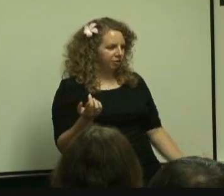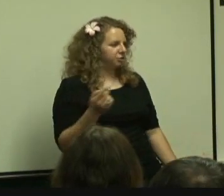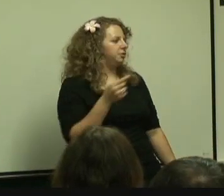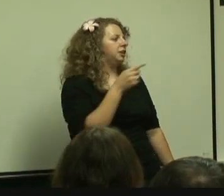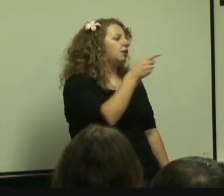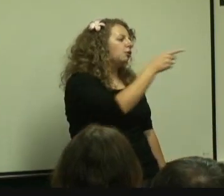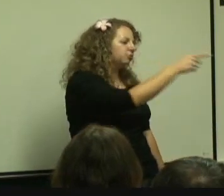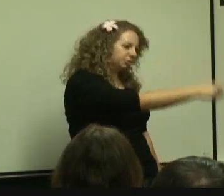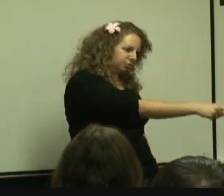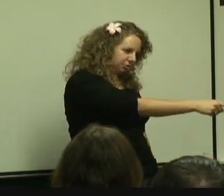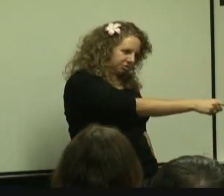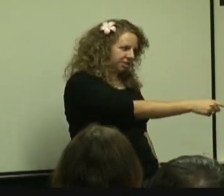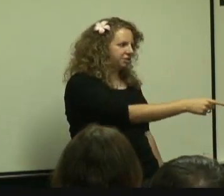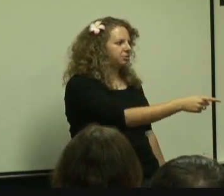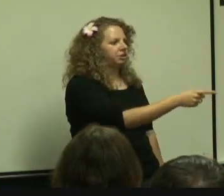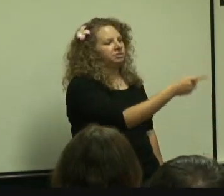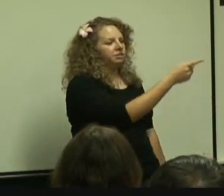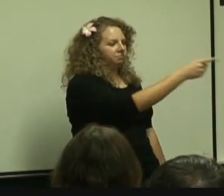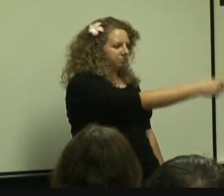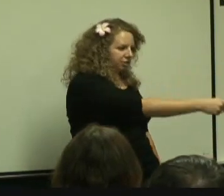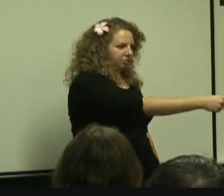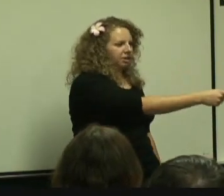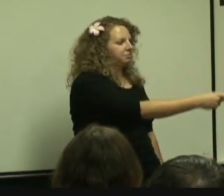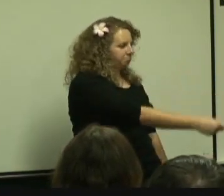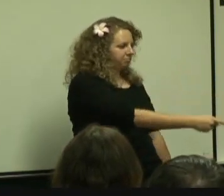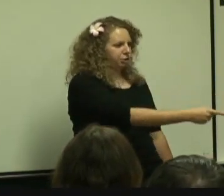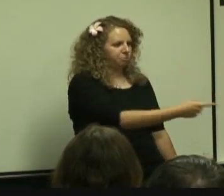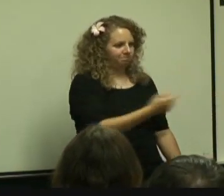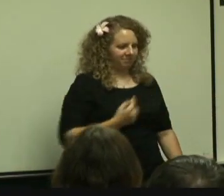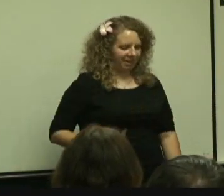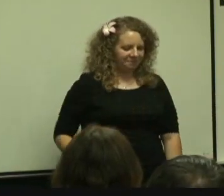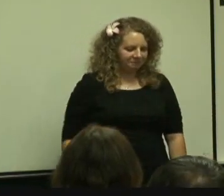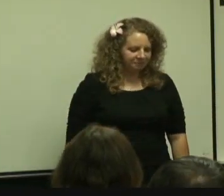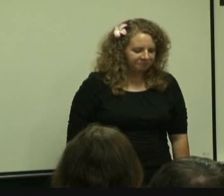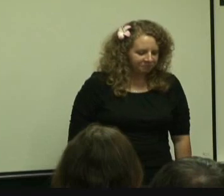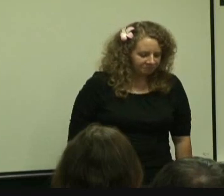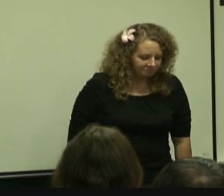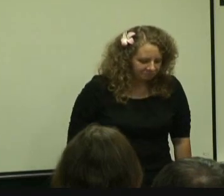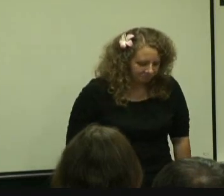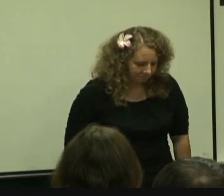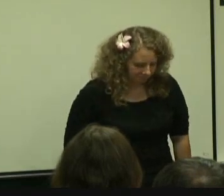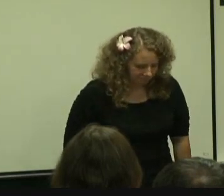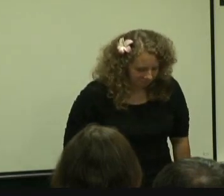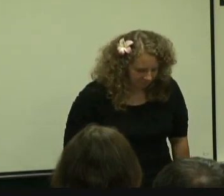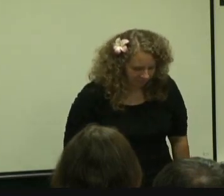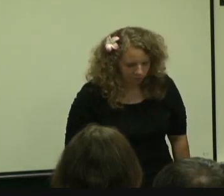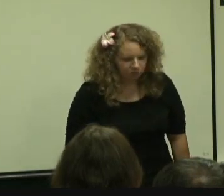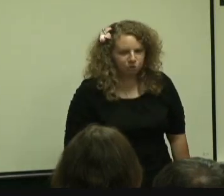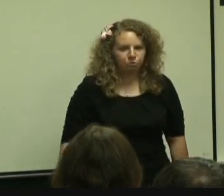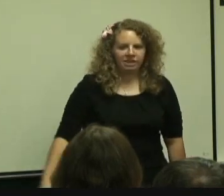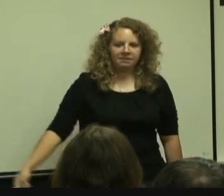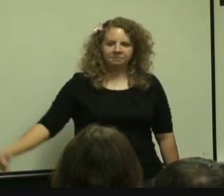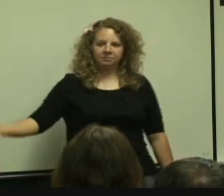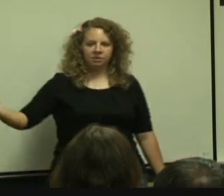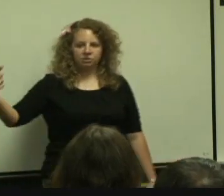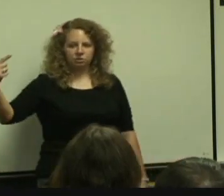referring to, like, oh, you go do this, or, you know, like, you. Okay? Then we'll do we. So you're